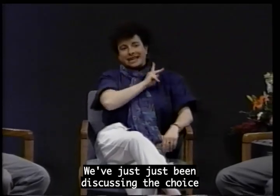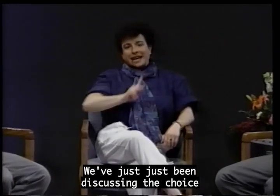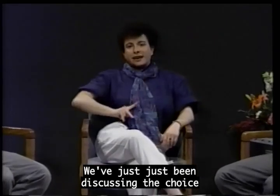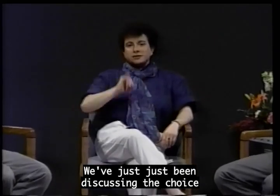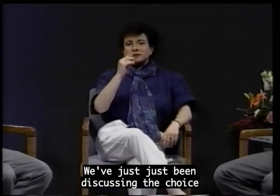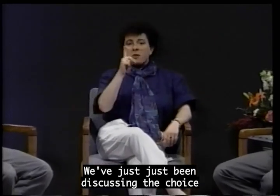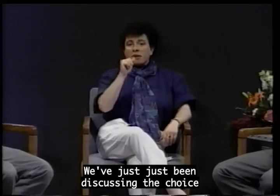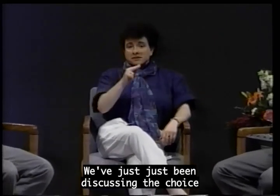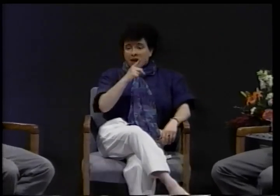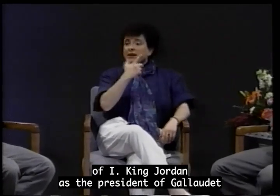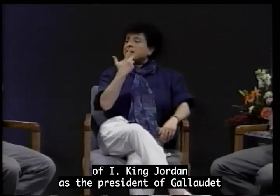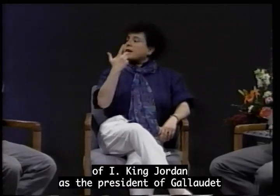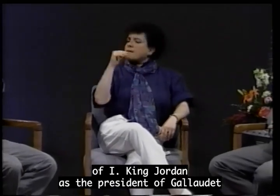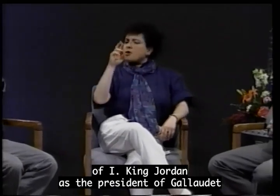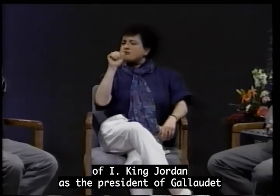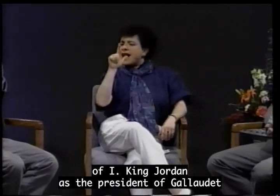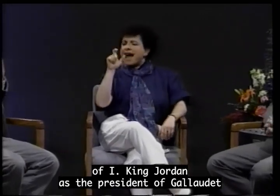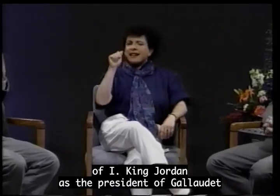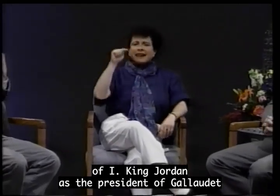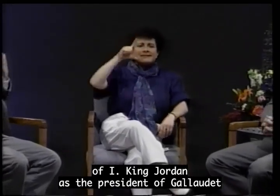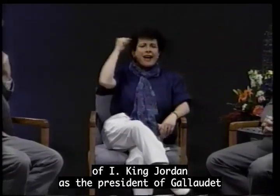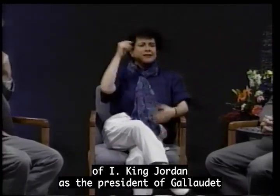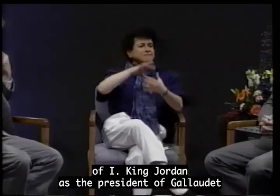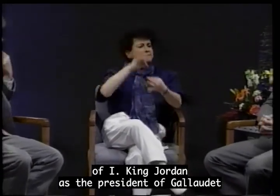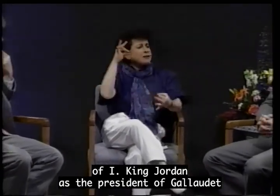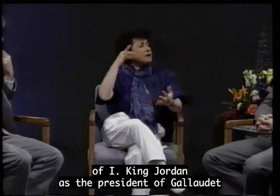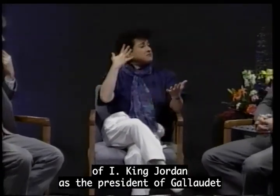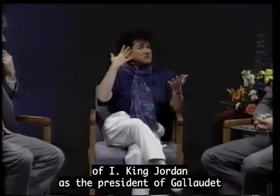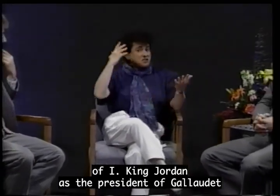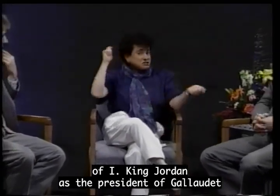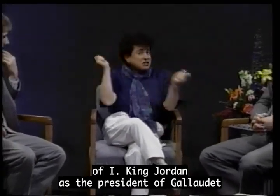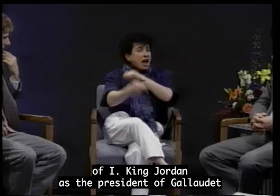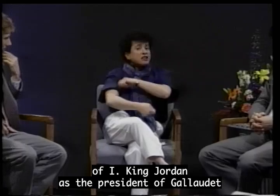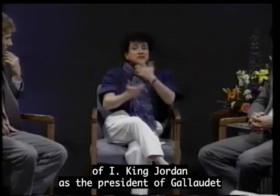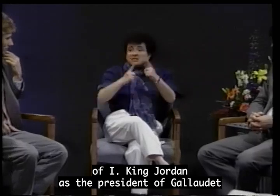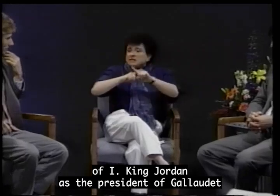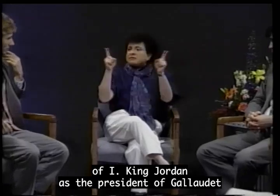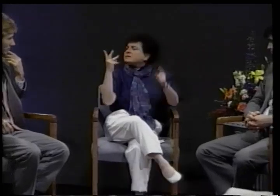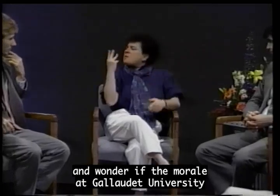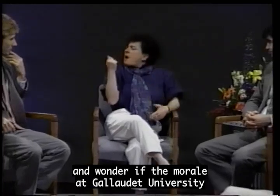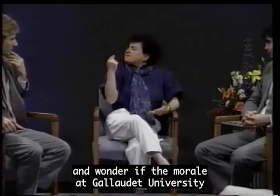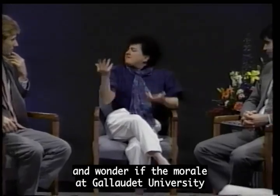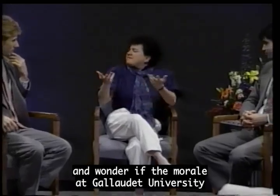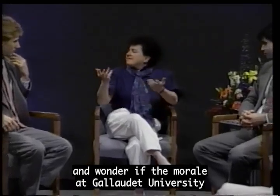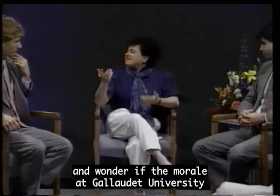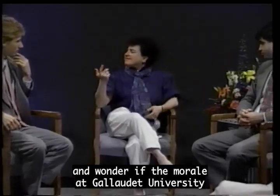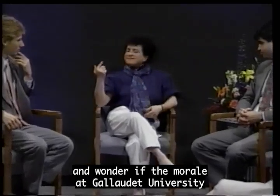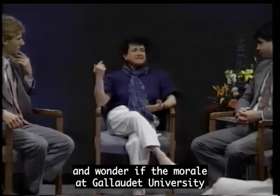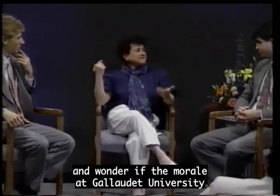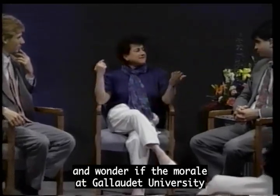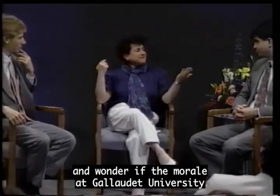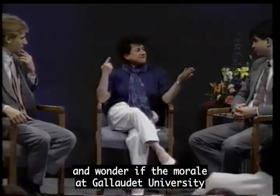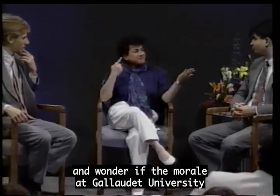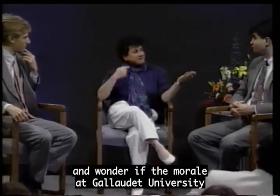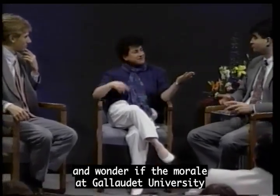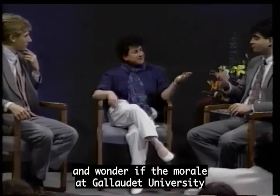choice of I. King Jordan as the president of Gallaudet, and wonder if the morale at Gallaudet University has changed since